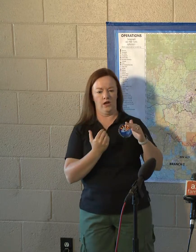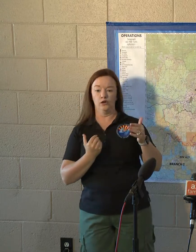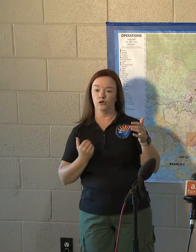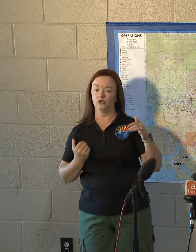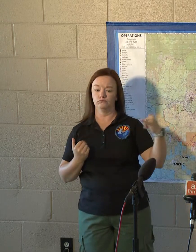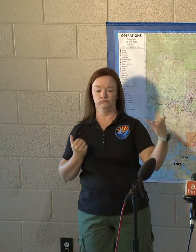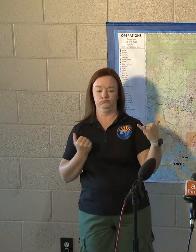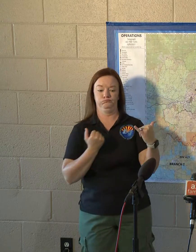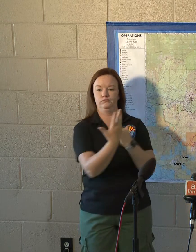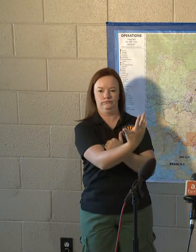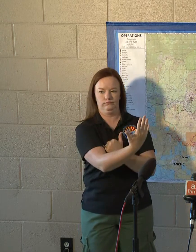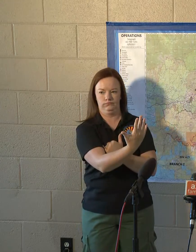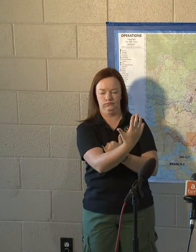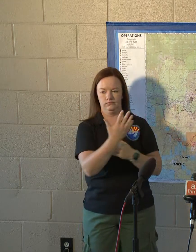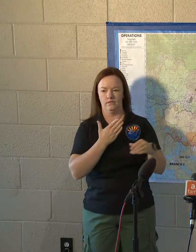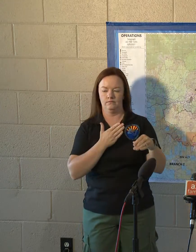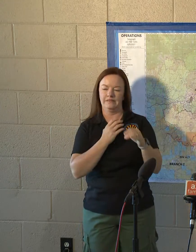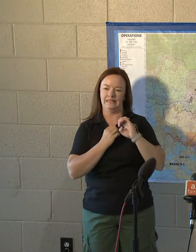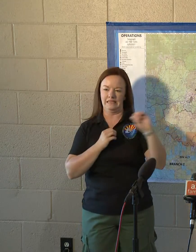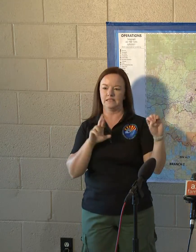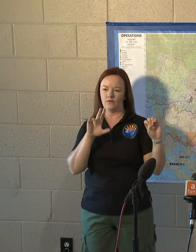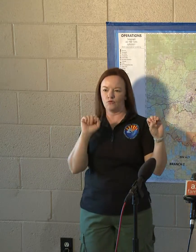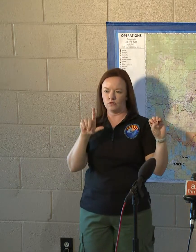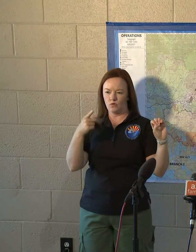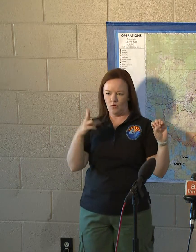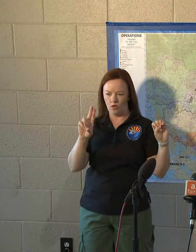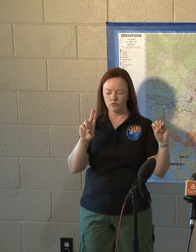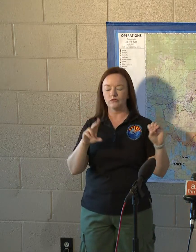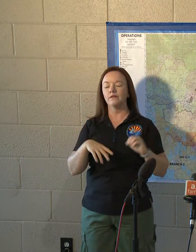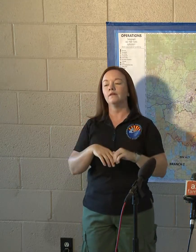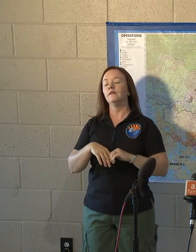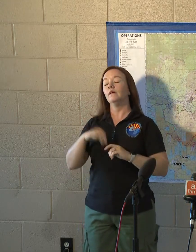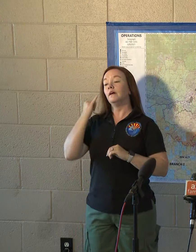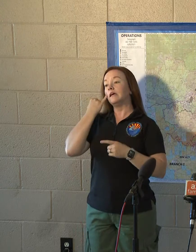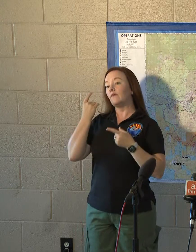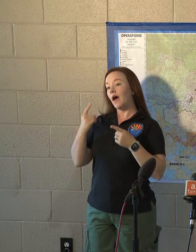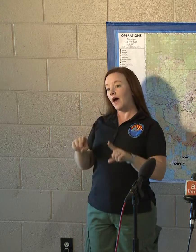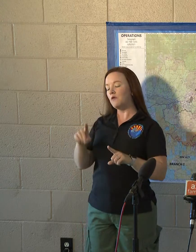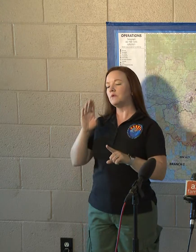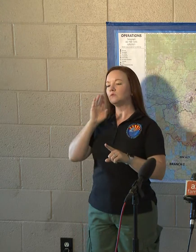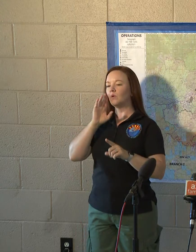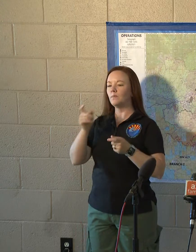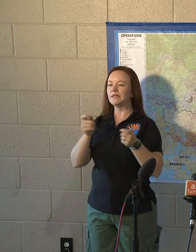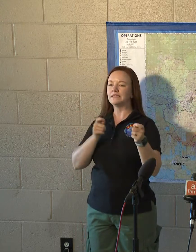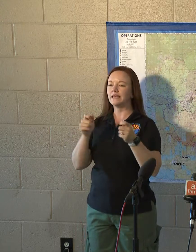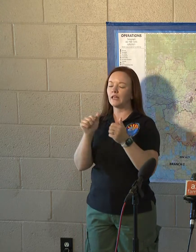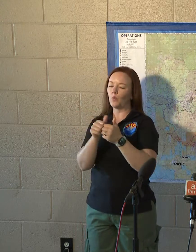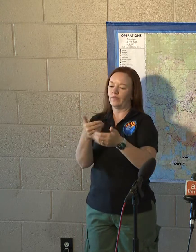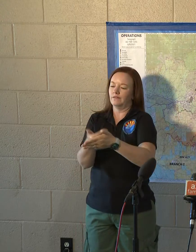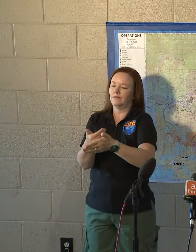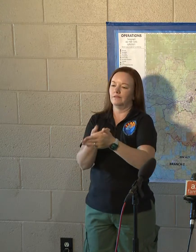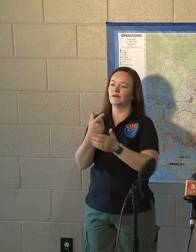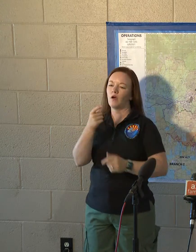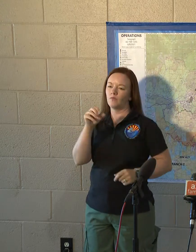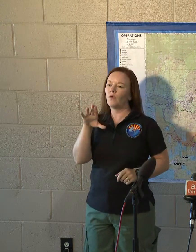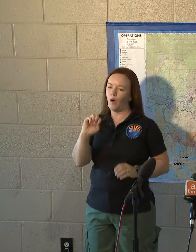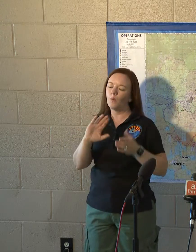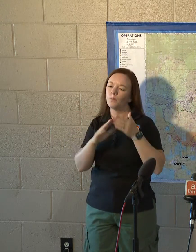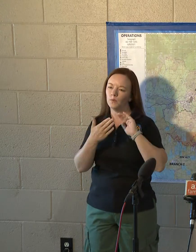the east? If we get into that, then we're going to be dealing with the outskirts of the communities of Globe